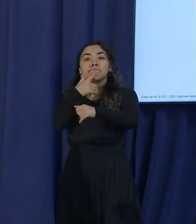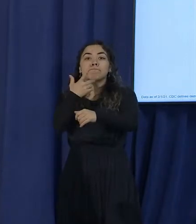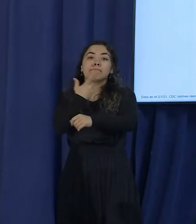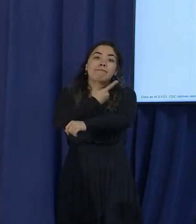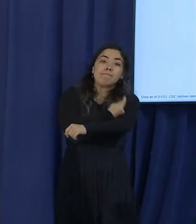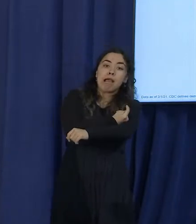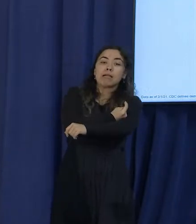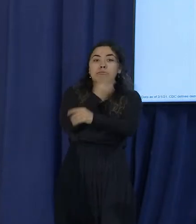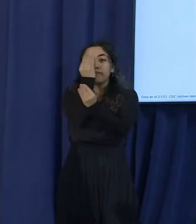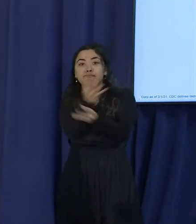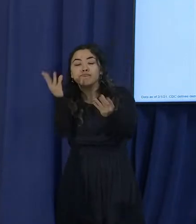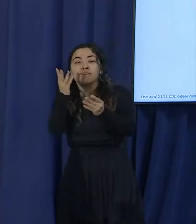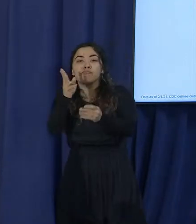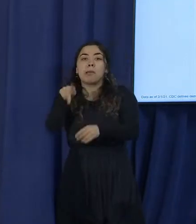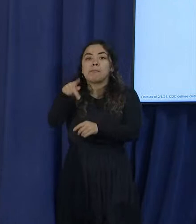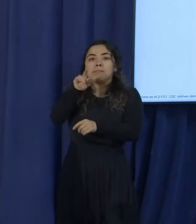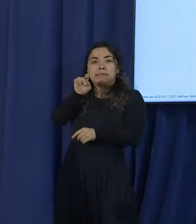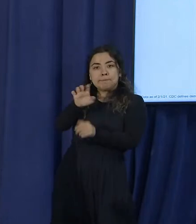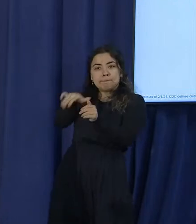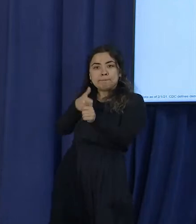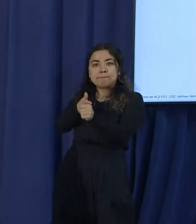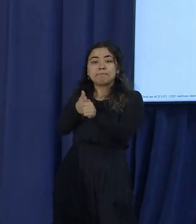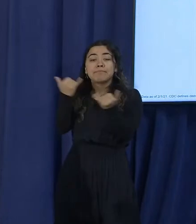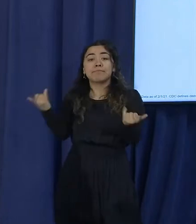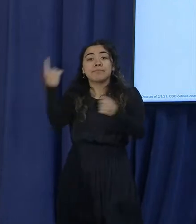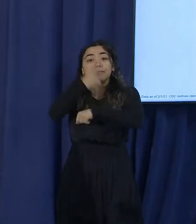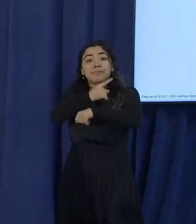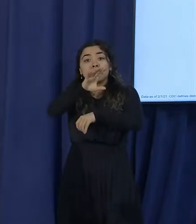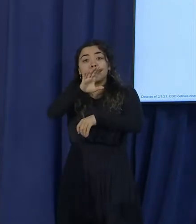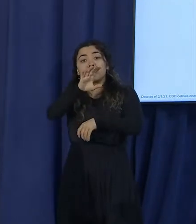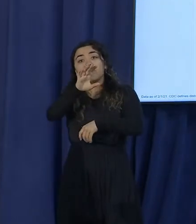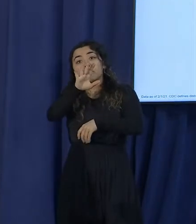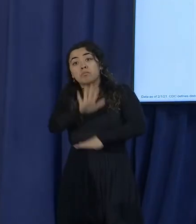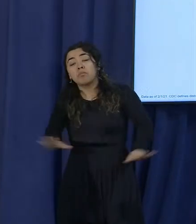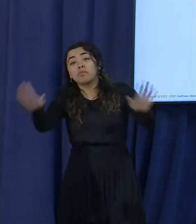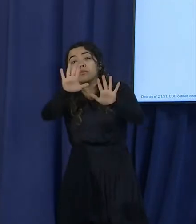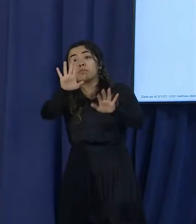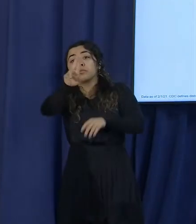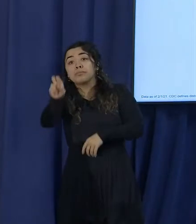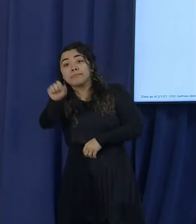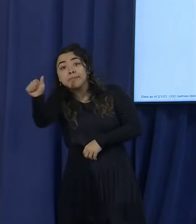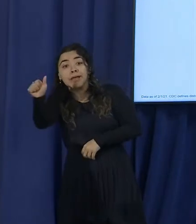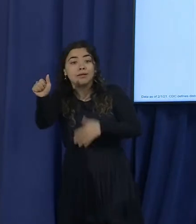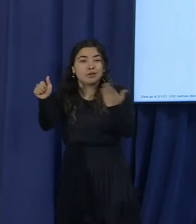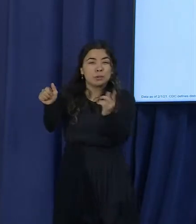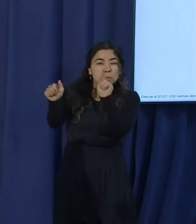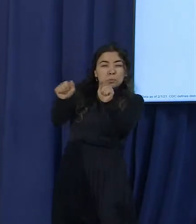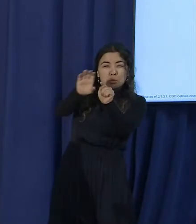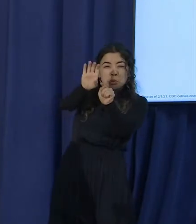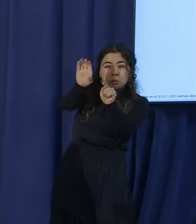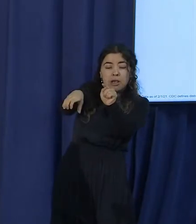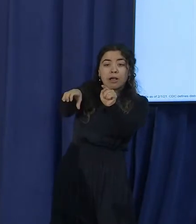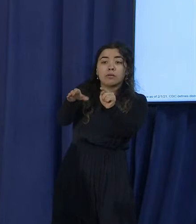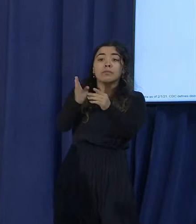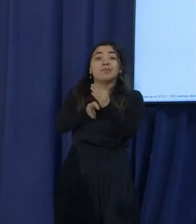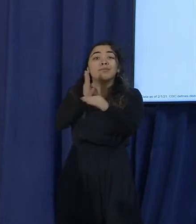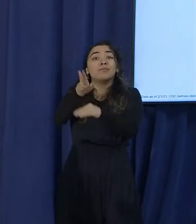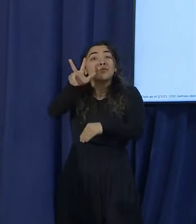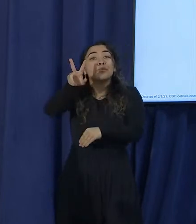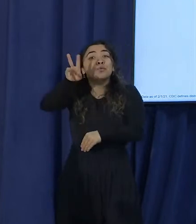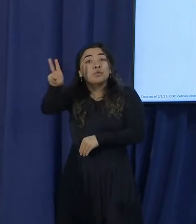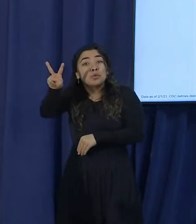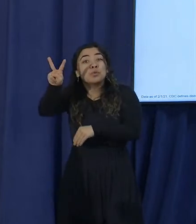of vaccinating across the U.S. and here in Chicago. There have now been more than 32 million doses of COVID